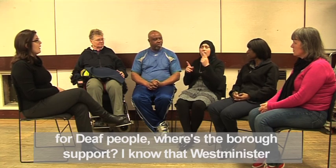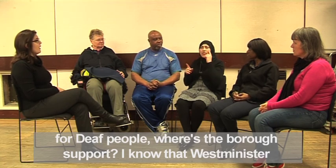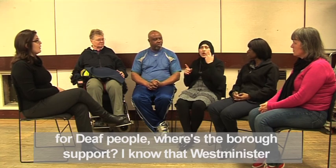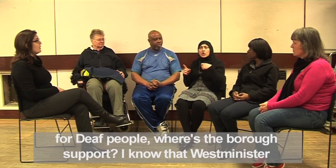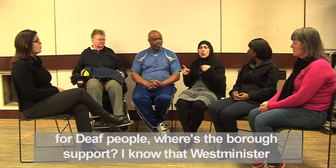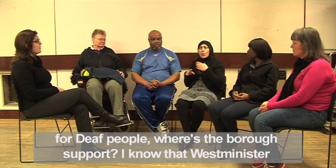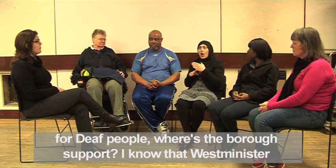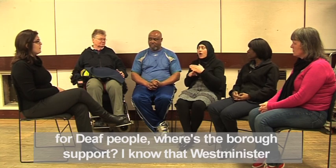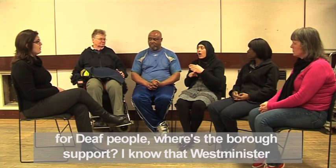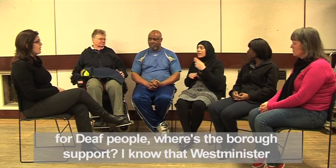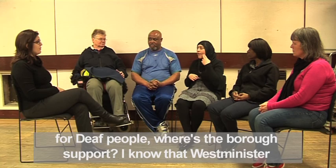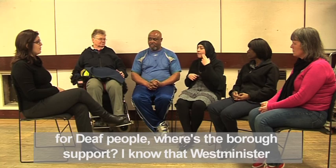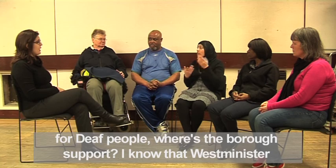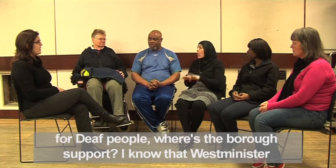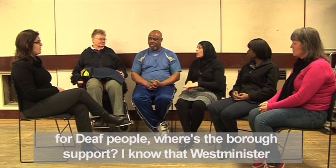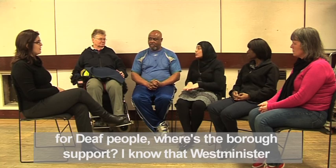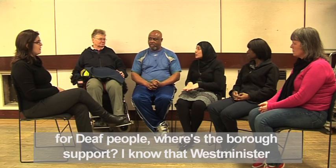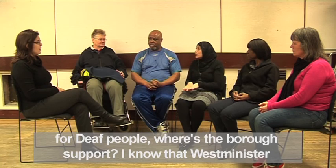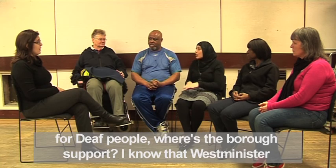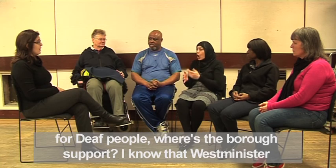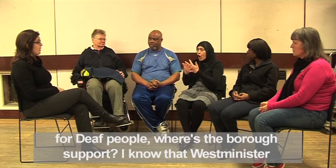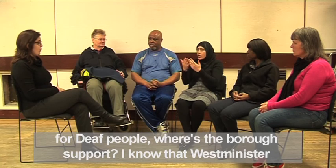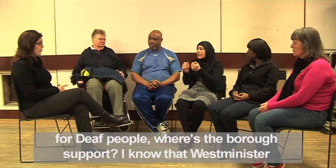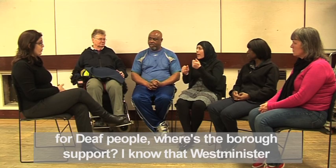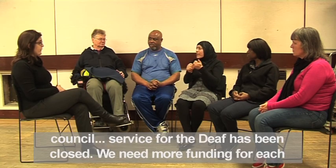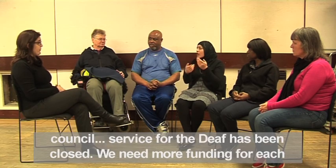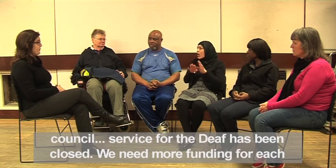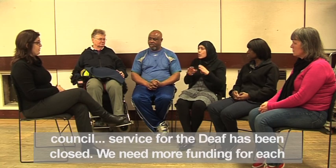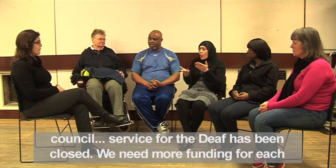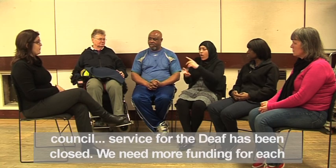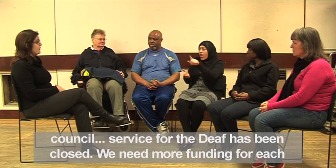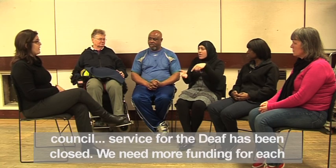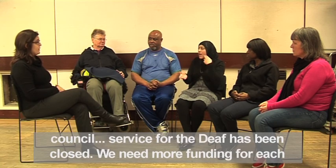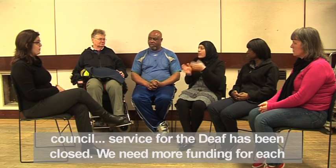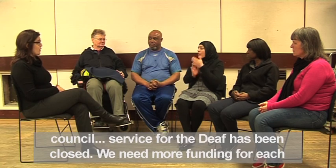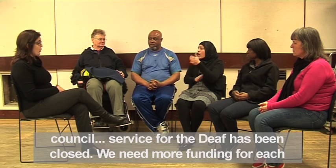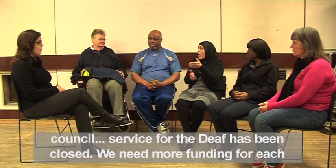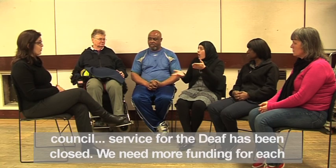I know that the Westminster Council has also a service for the deaf that's been closed.